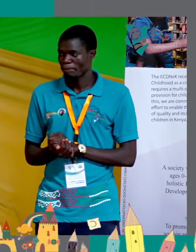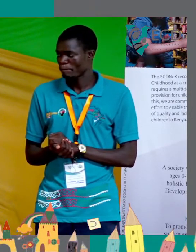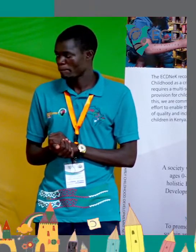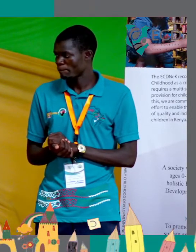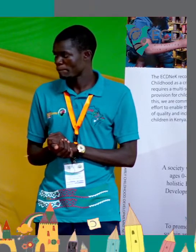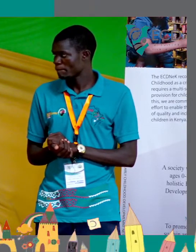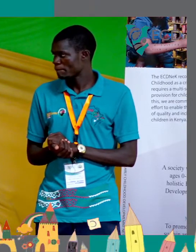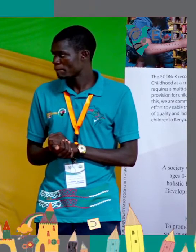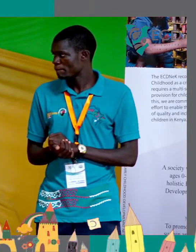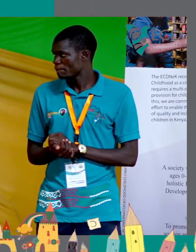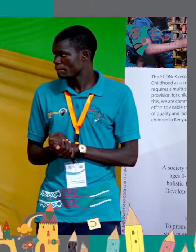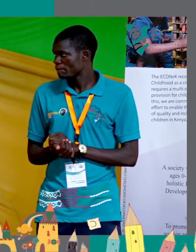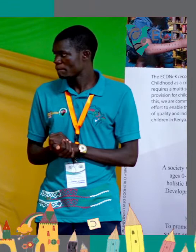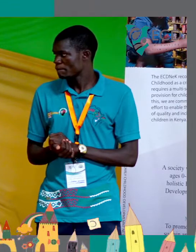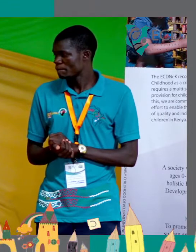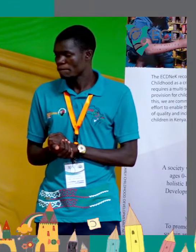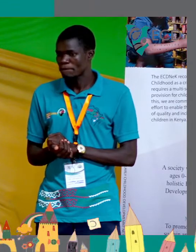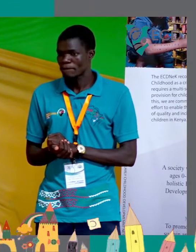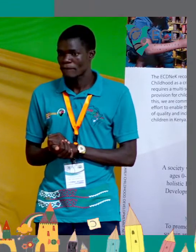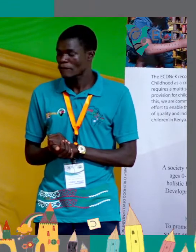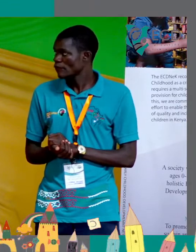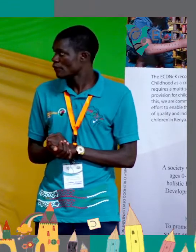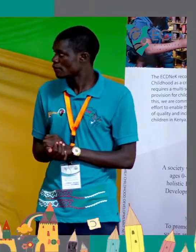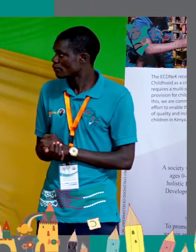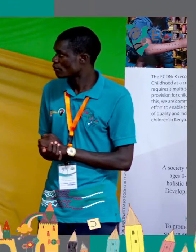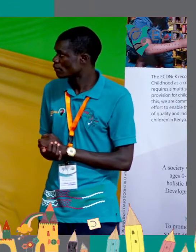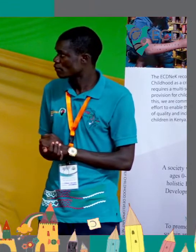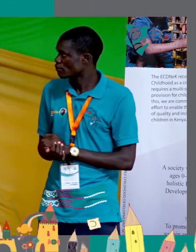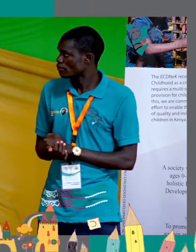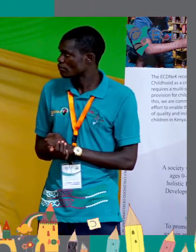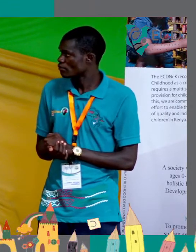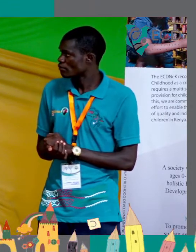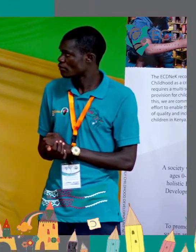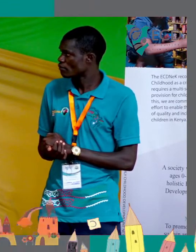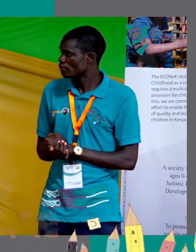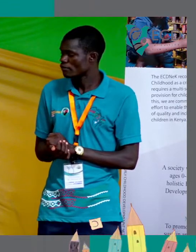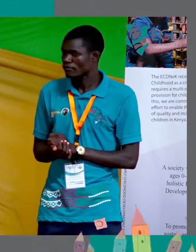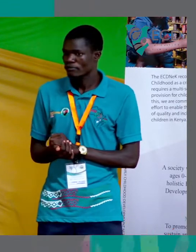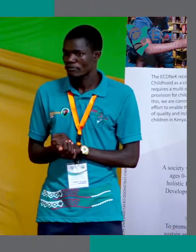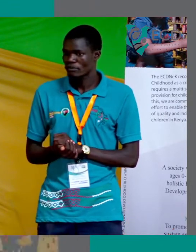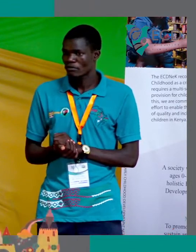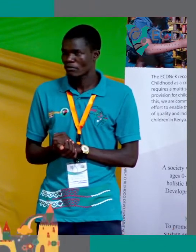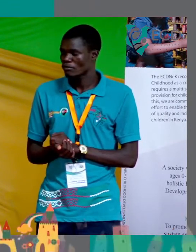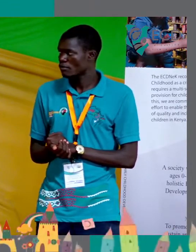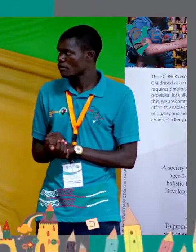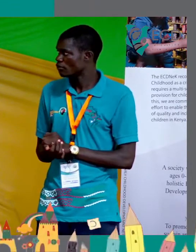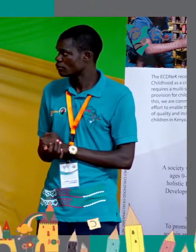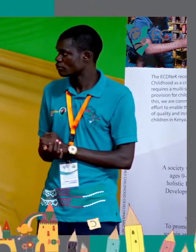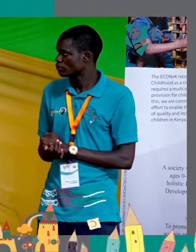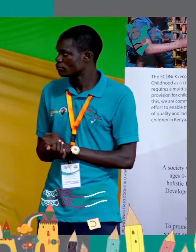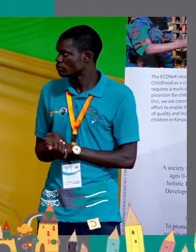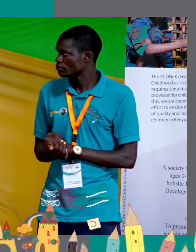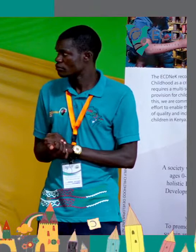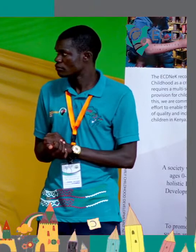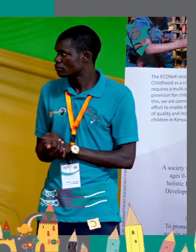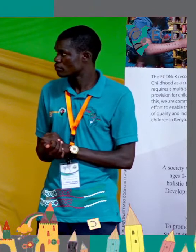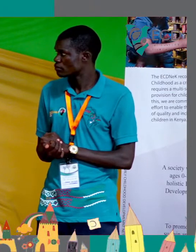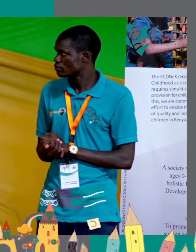under 5 child. So current estimates from this year have us